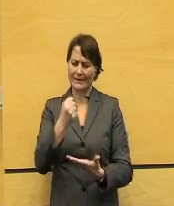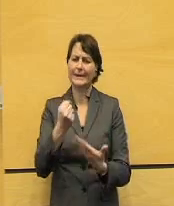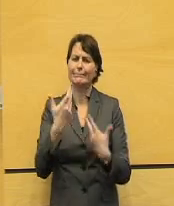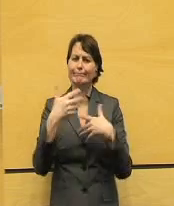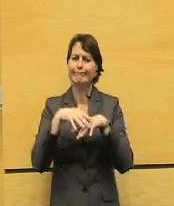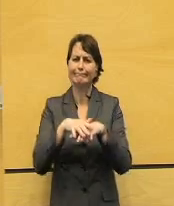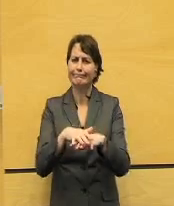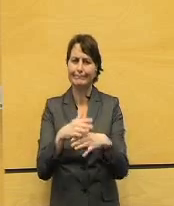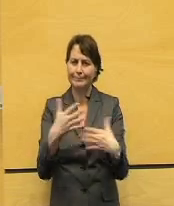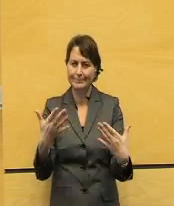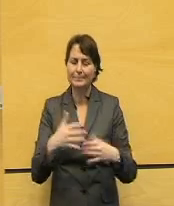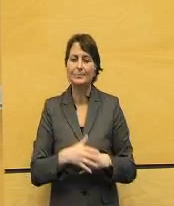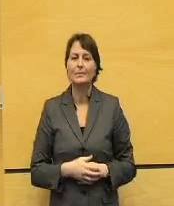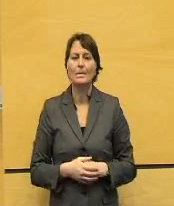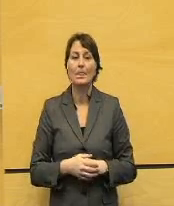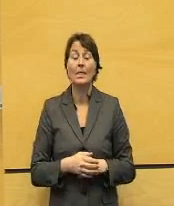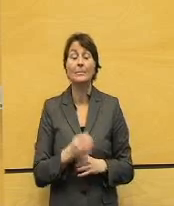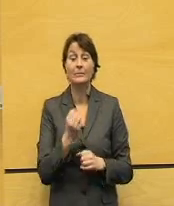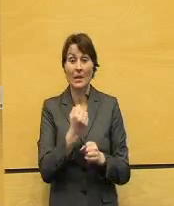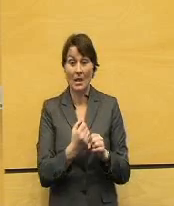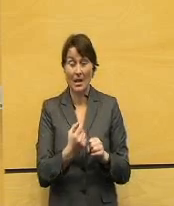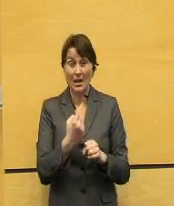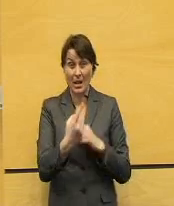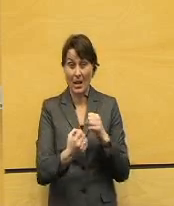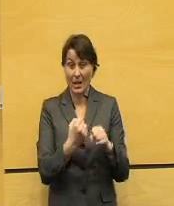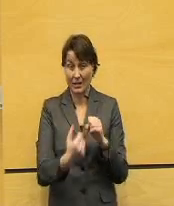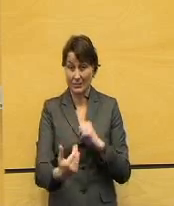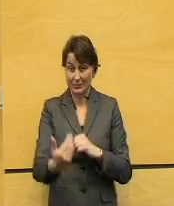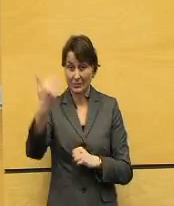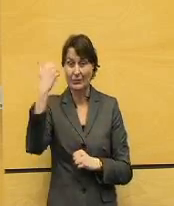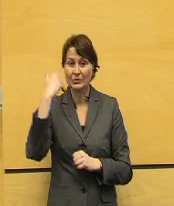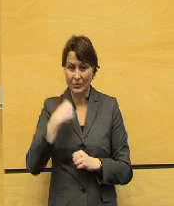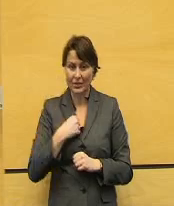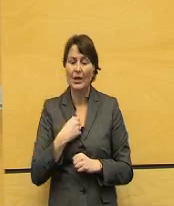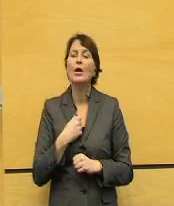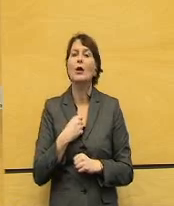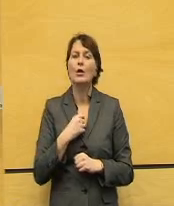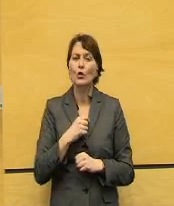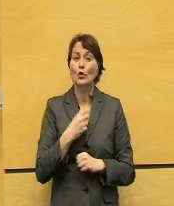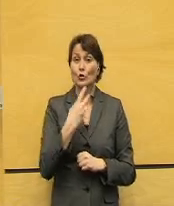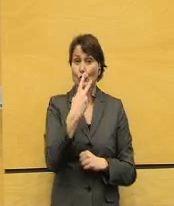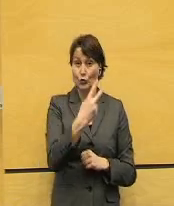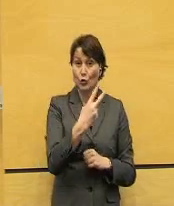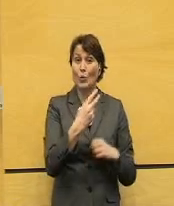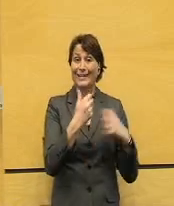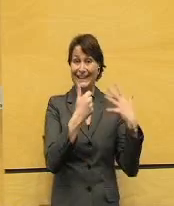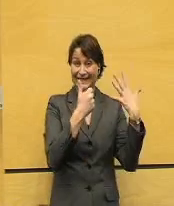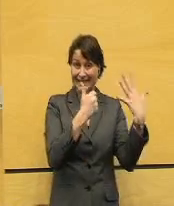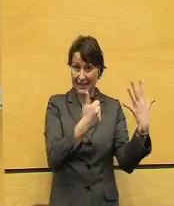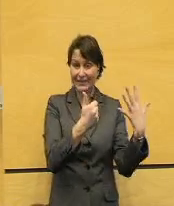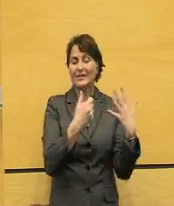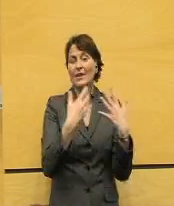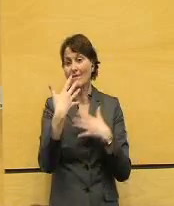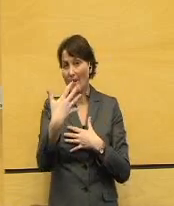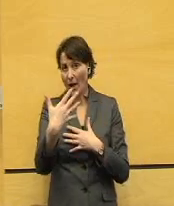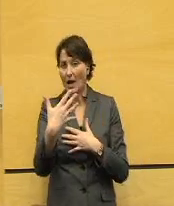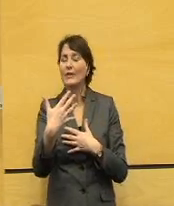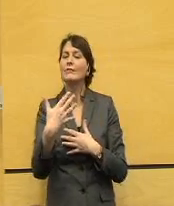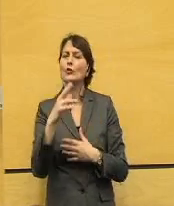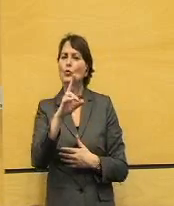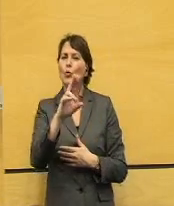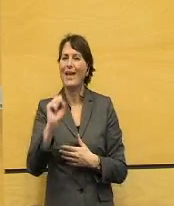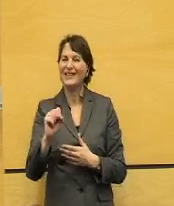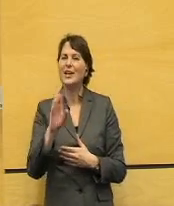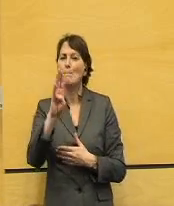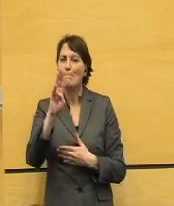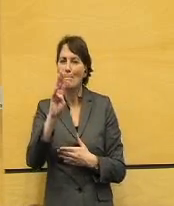empowerment of persons with disability has total assets of $265 million. This